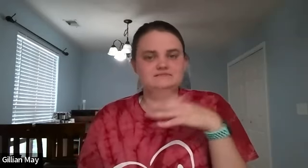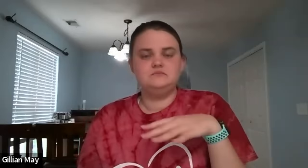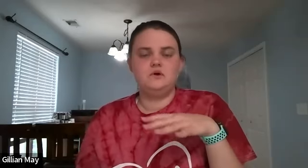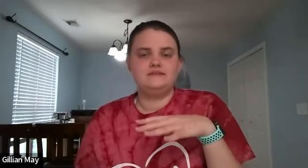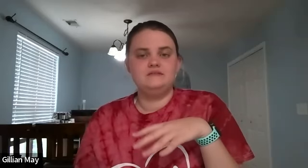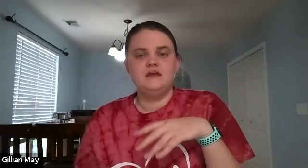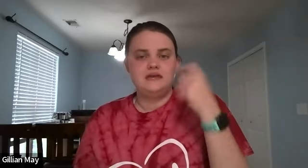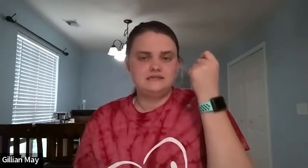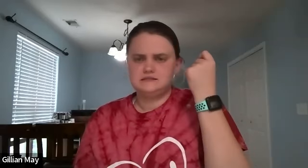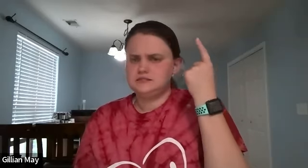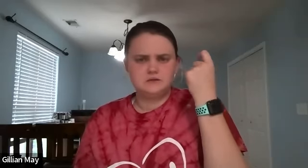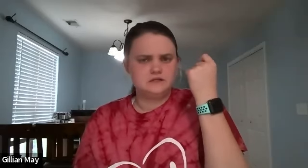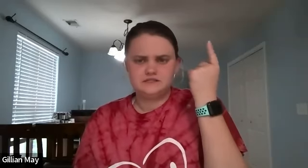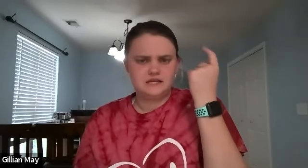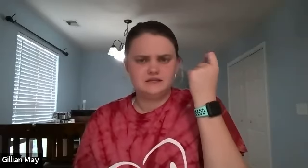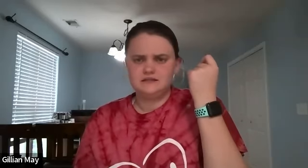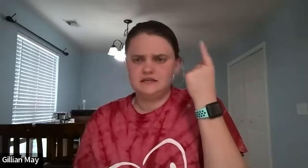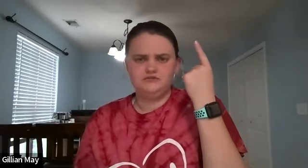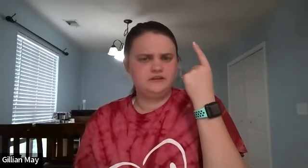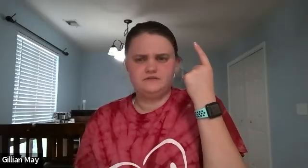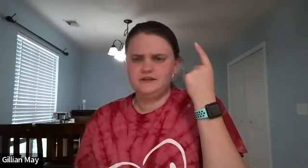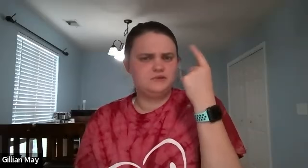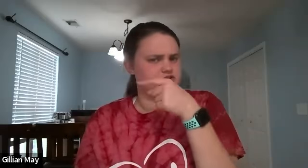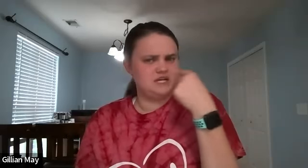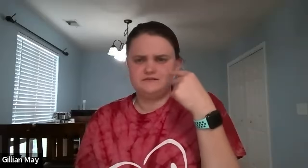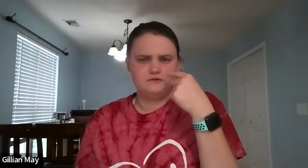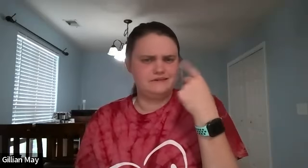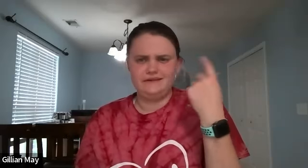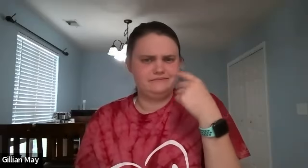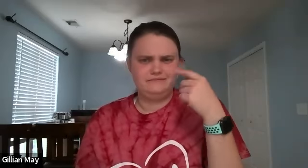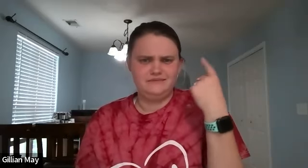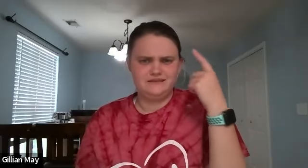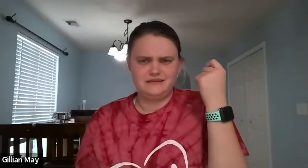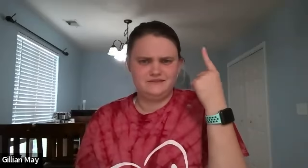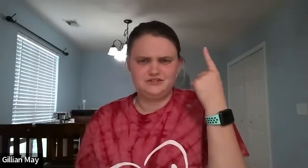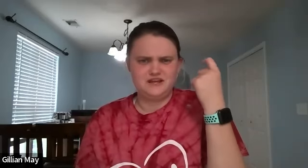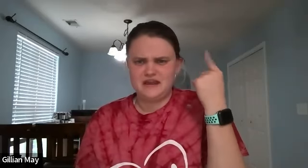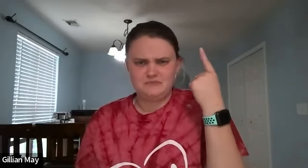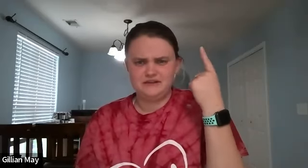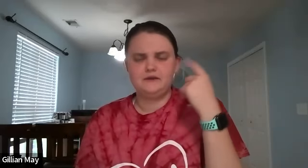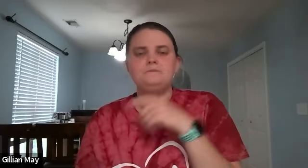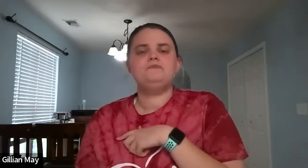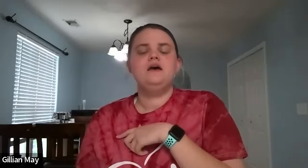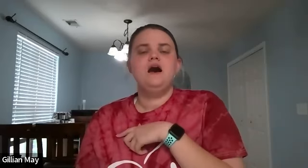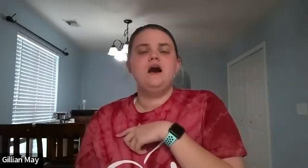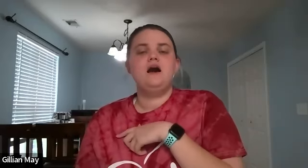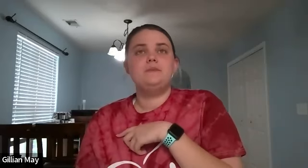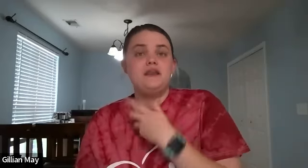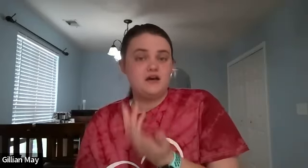common one is don't understand. Like you flick your finger, but you're shaking your forehead like this ain't, there's nothing happening there. Another